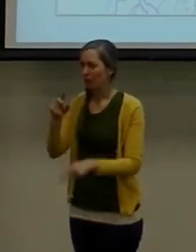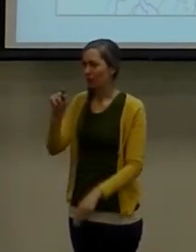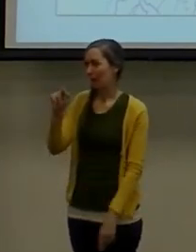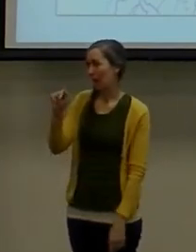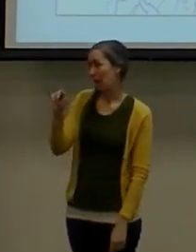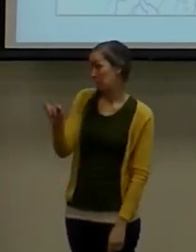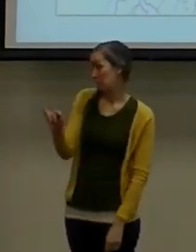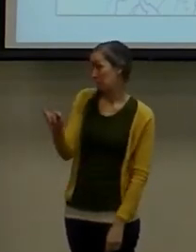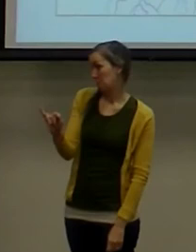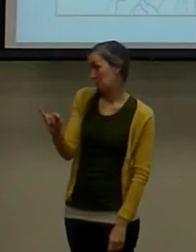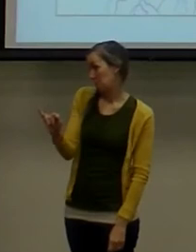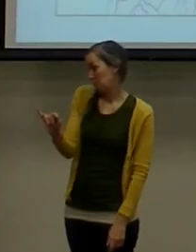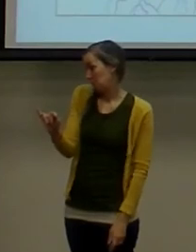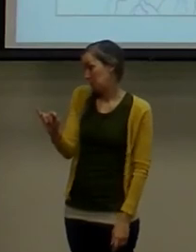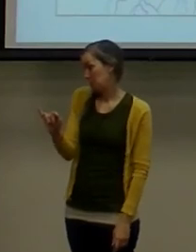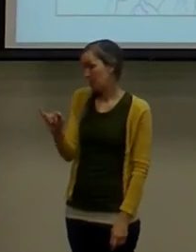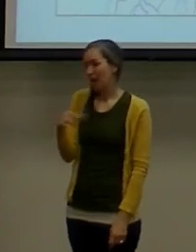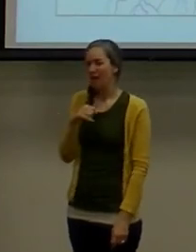Tai.